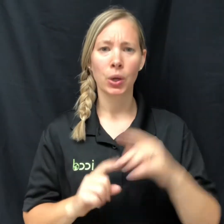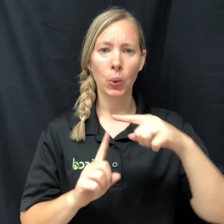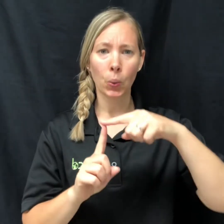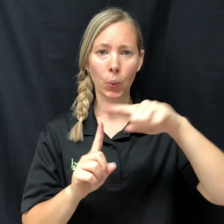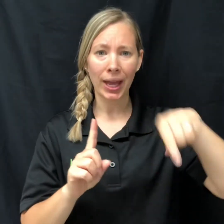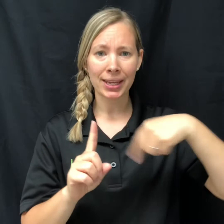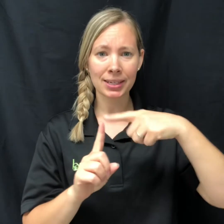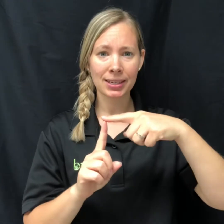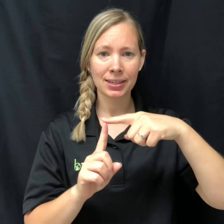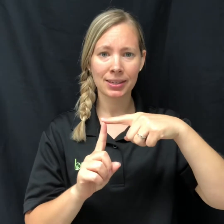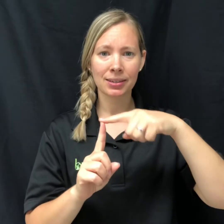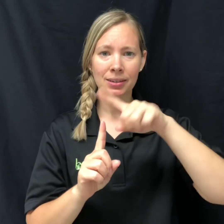when,